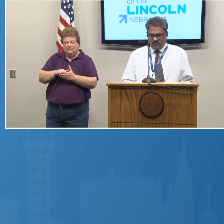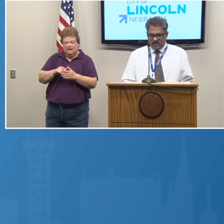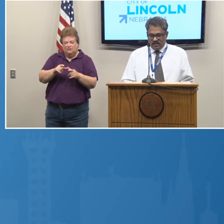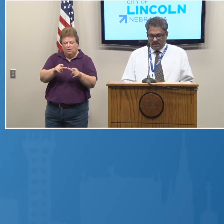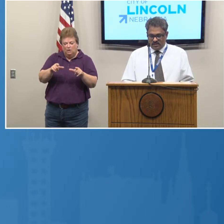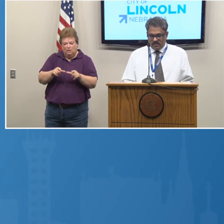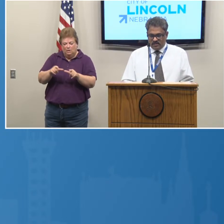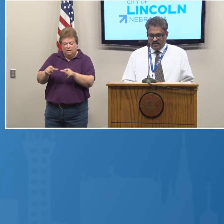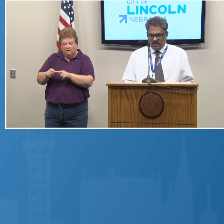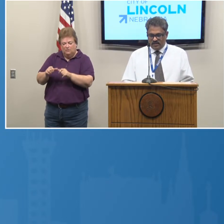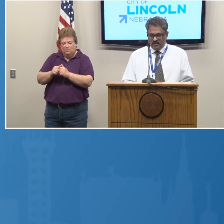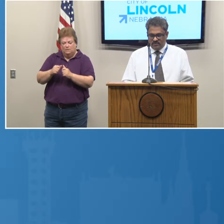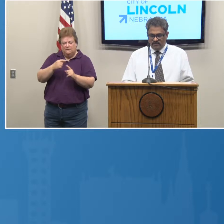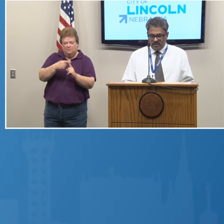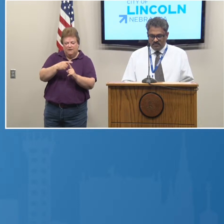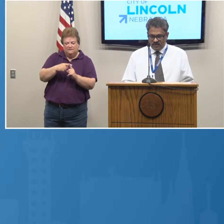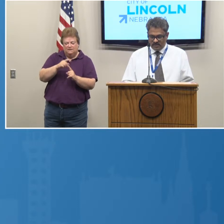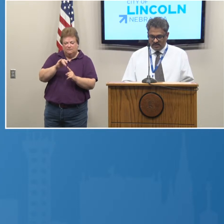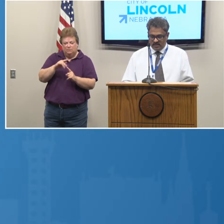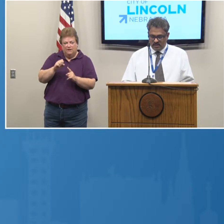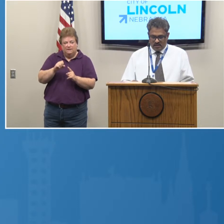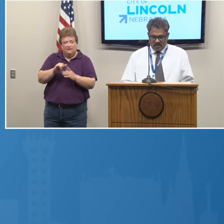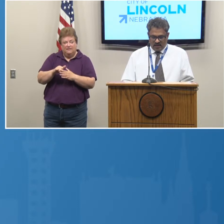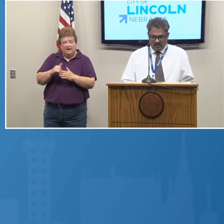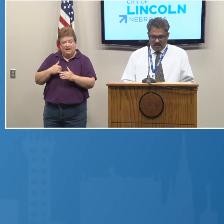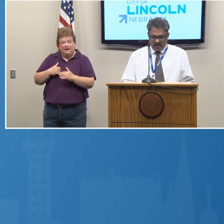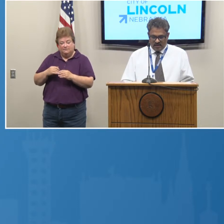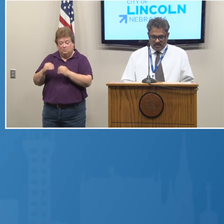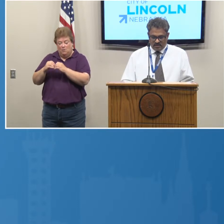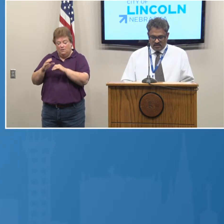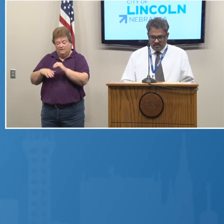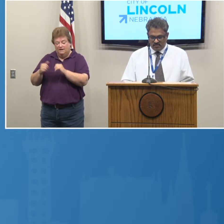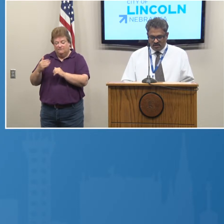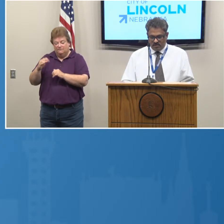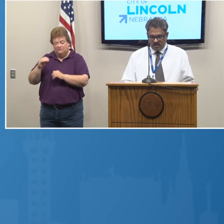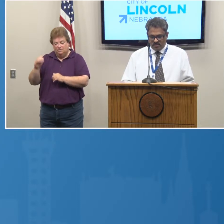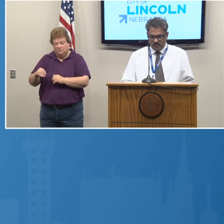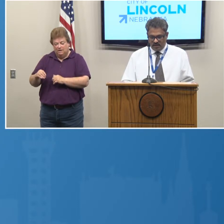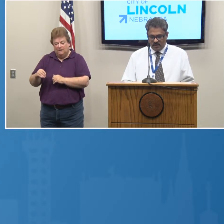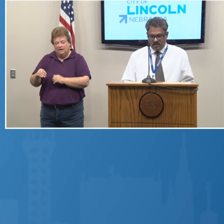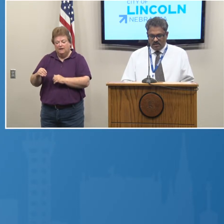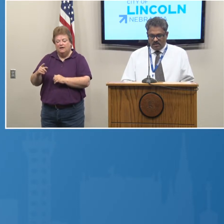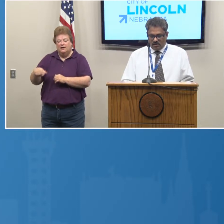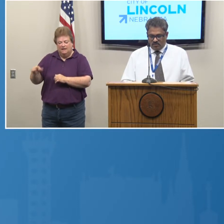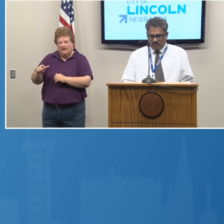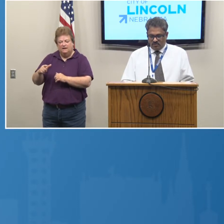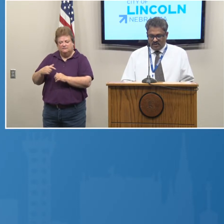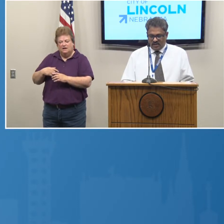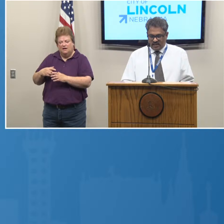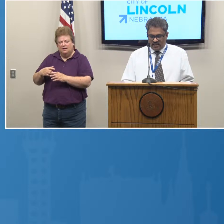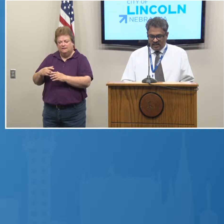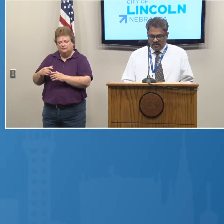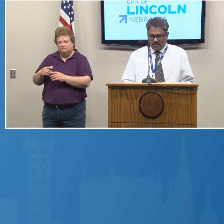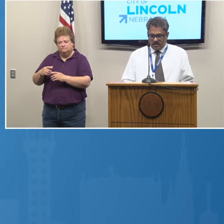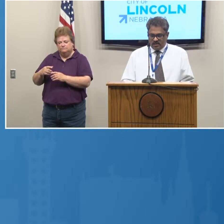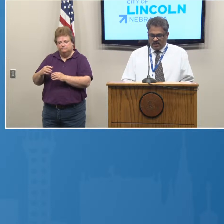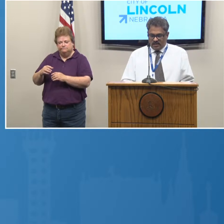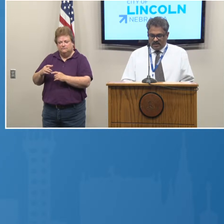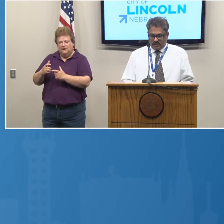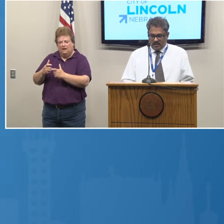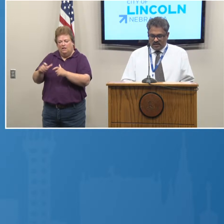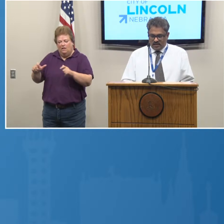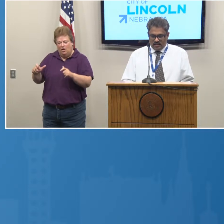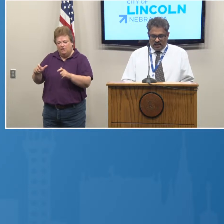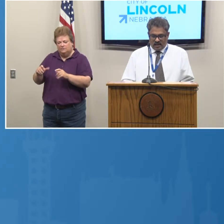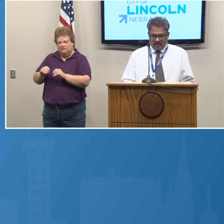with positivity rates greater than 15% have had extensive community spread of COVID-19